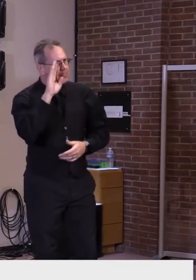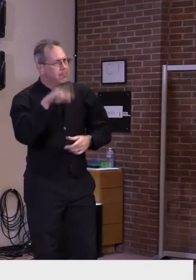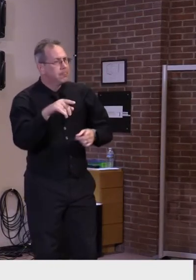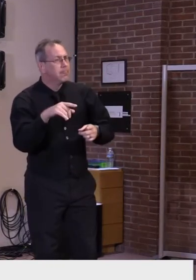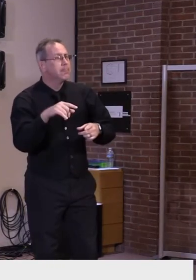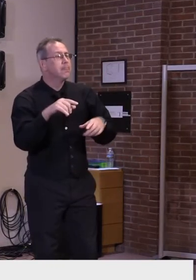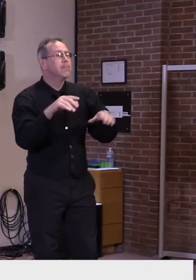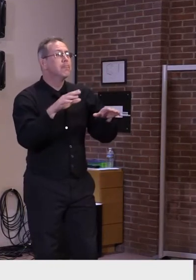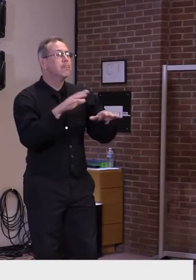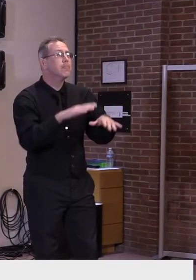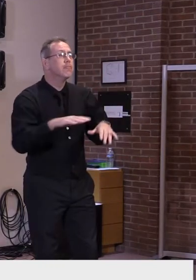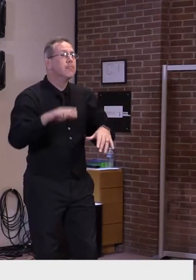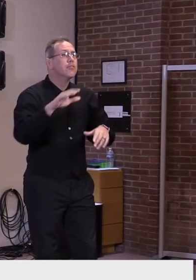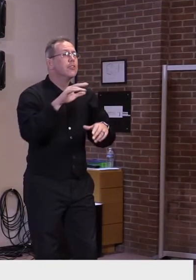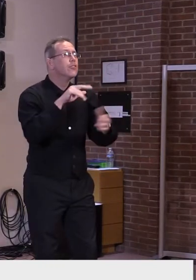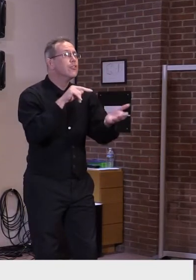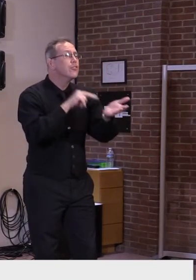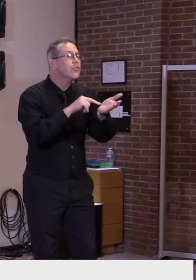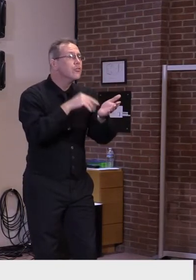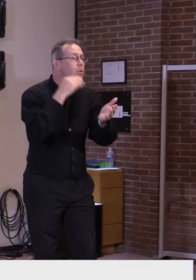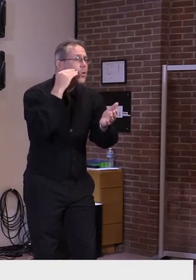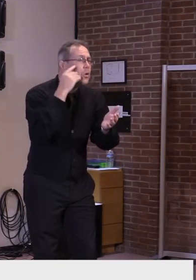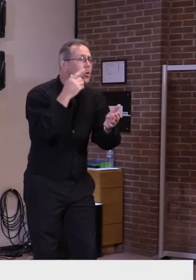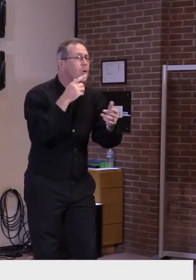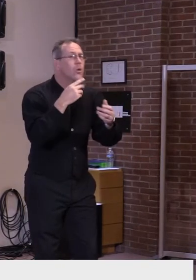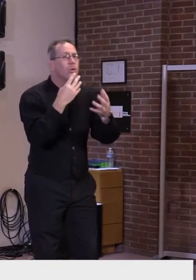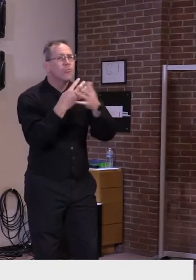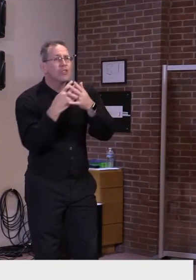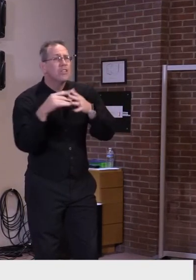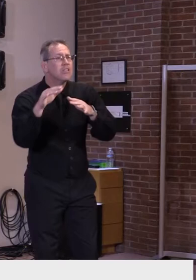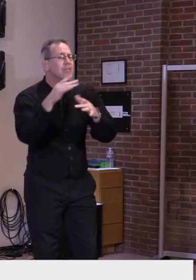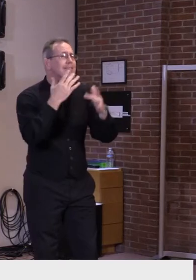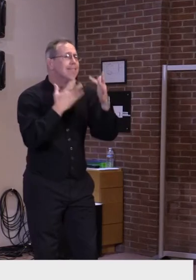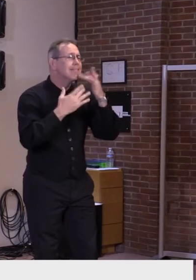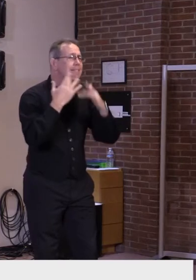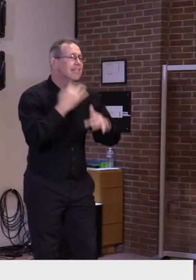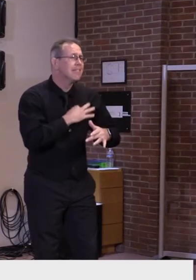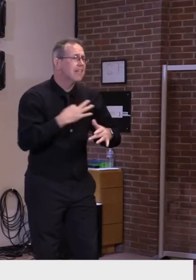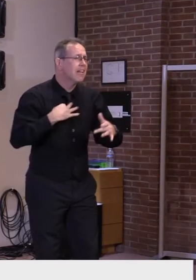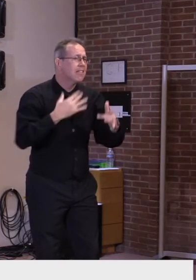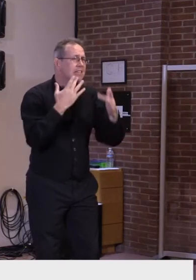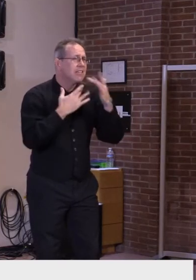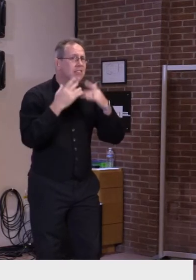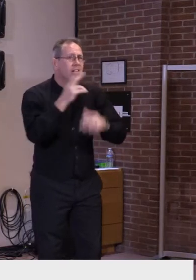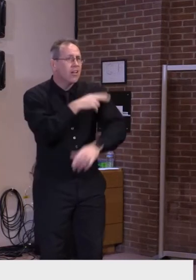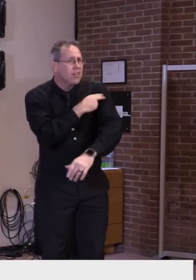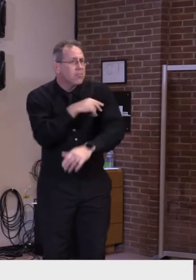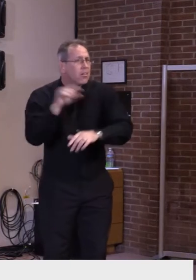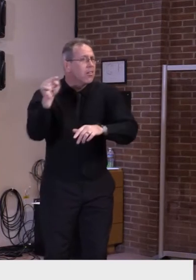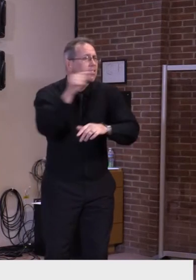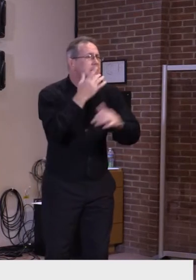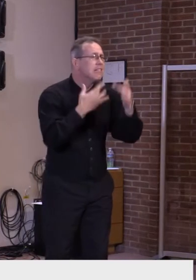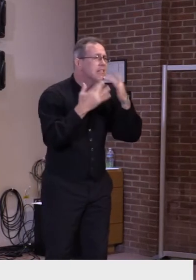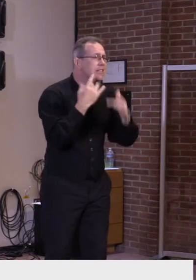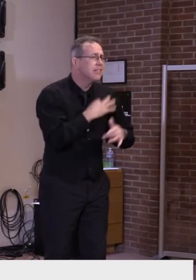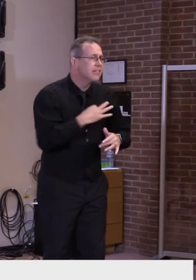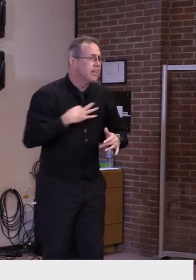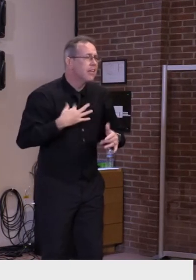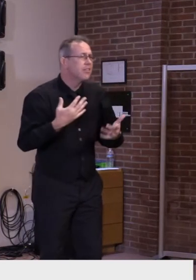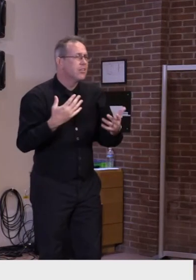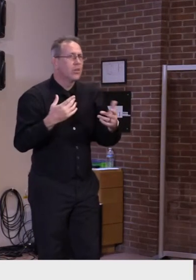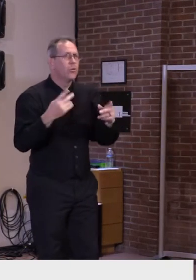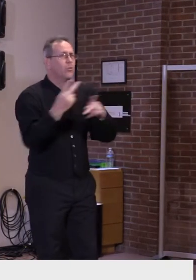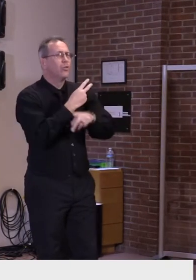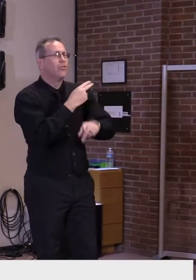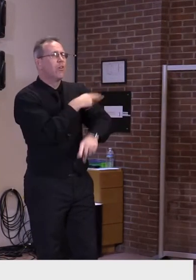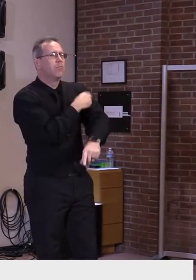had a nursing shortage before the pandemic started, but it's been acutely sort of recognized as the pandemic is going on.